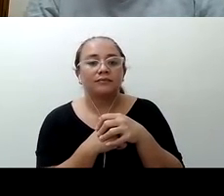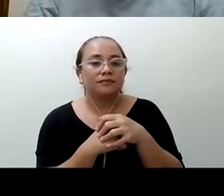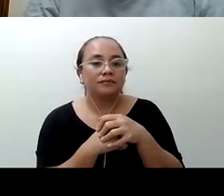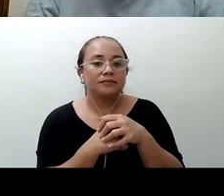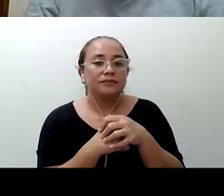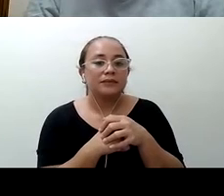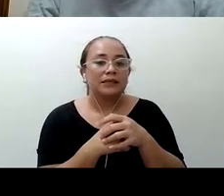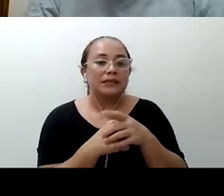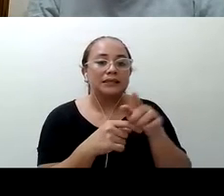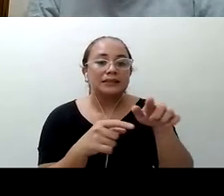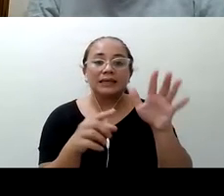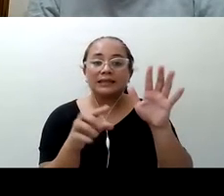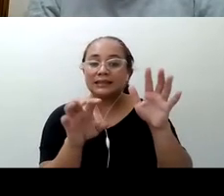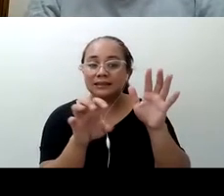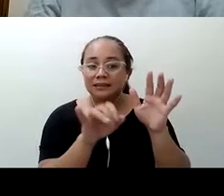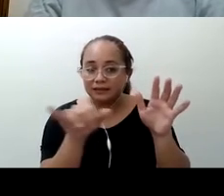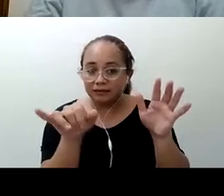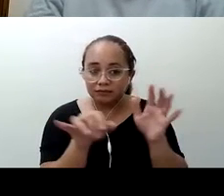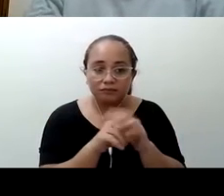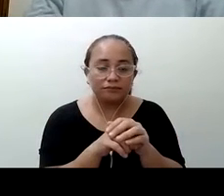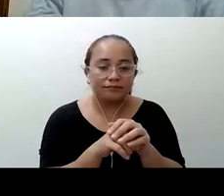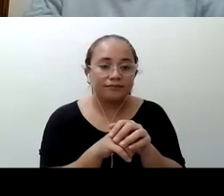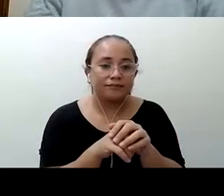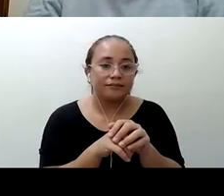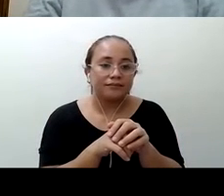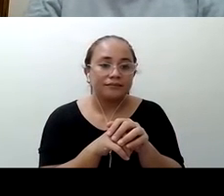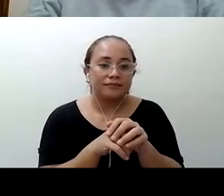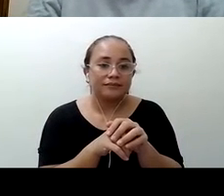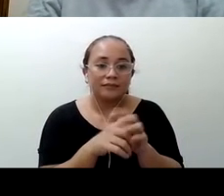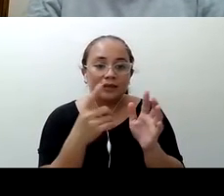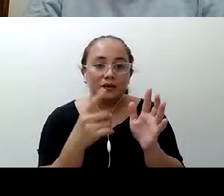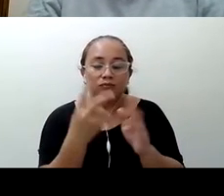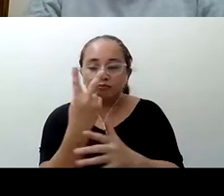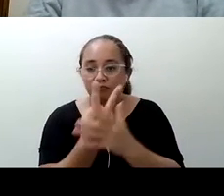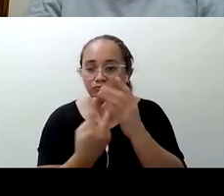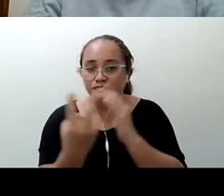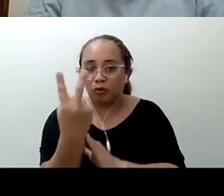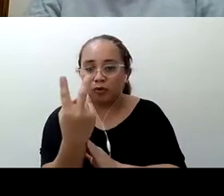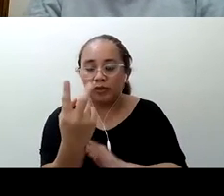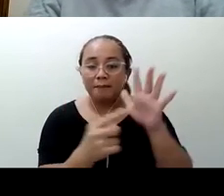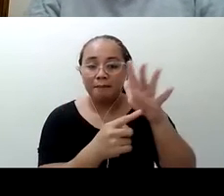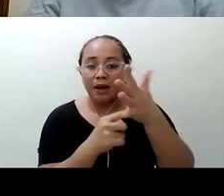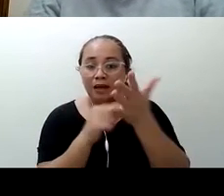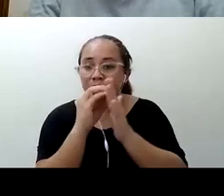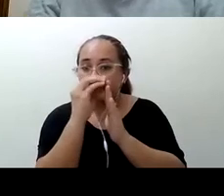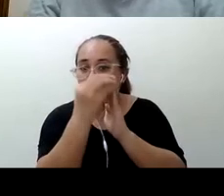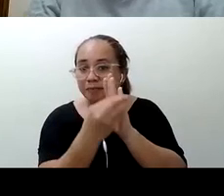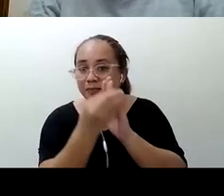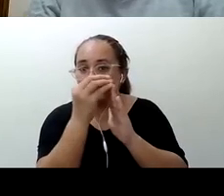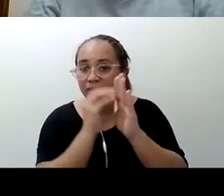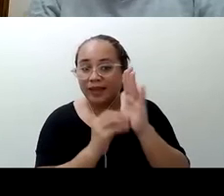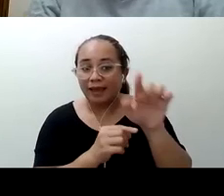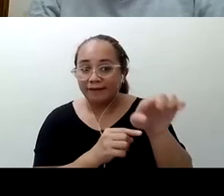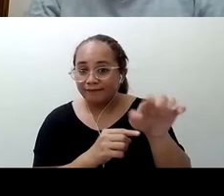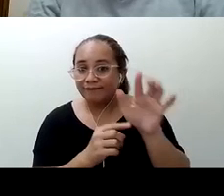And this is an example where you have both palm and finger orientation.